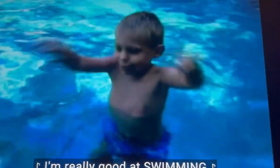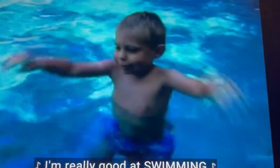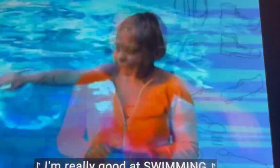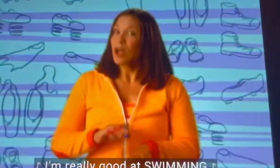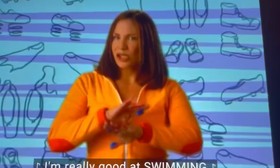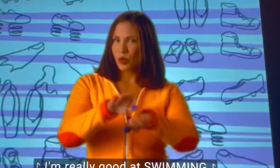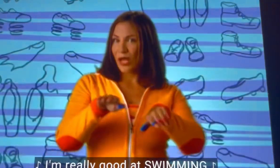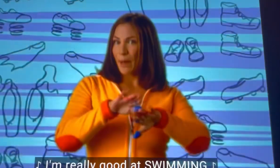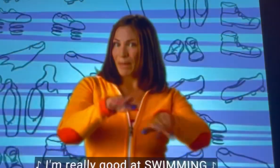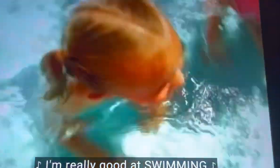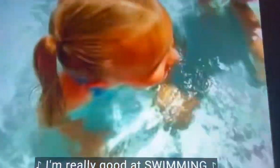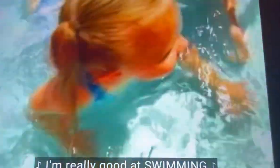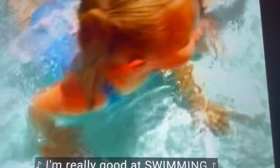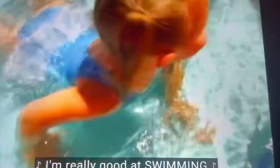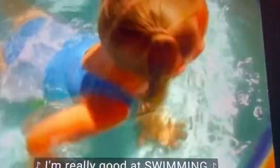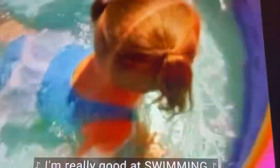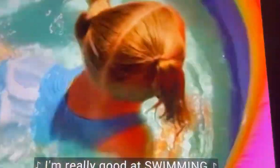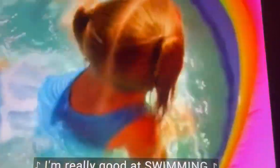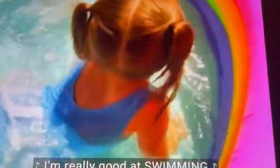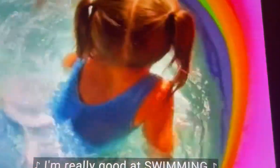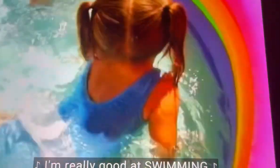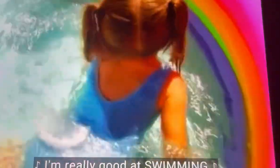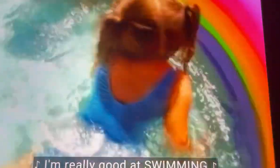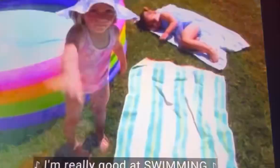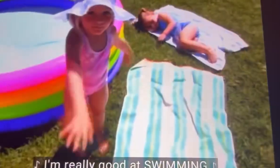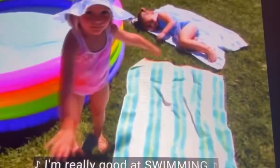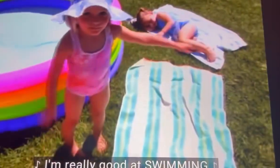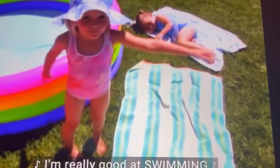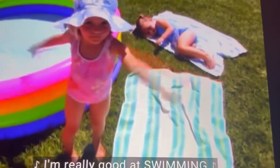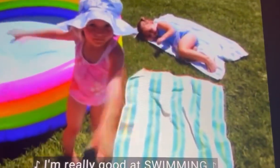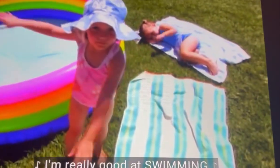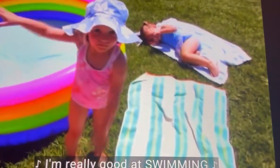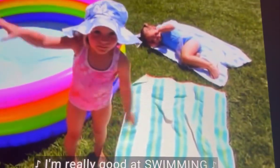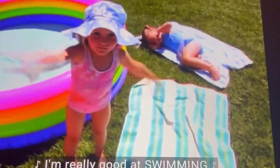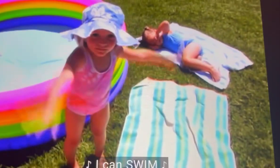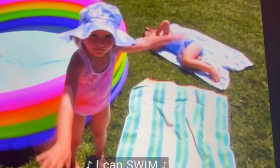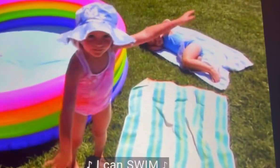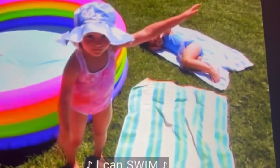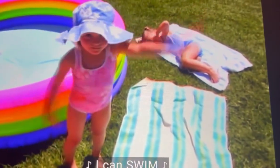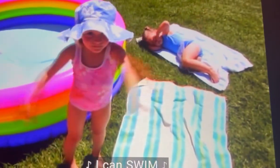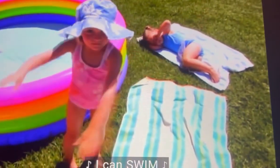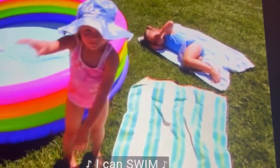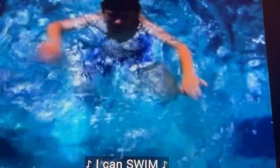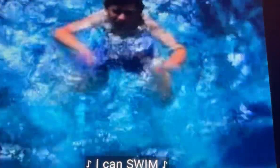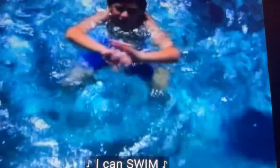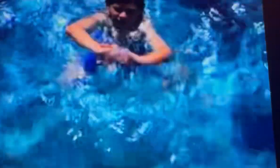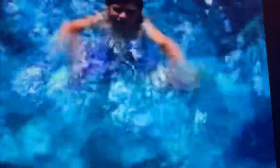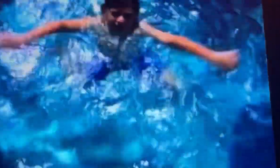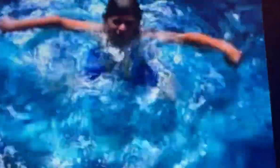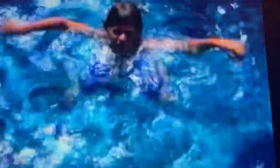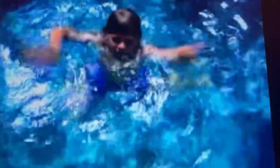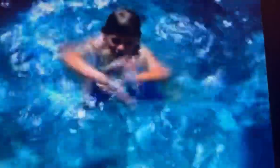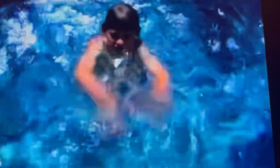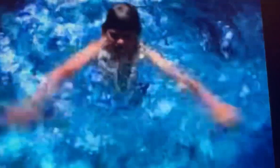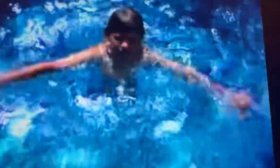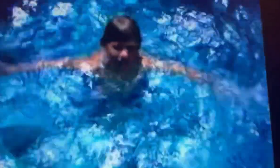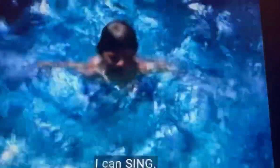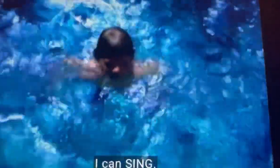at swimming. I'm really good at swimming. I can swim. I can